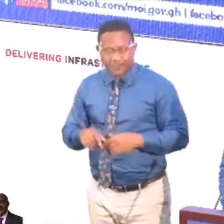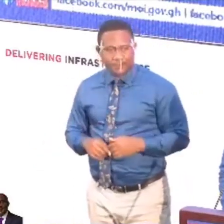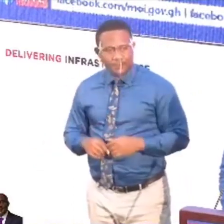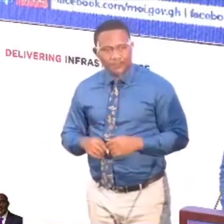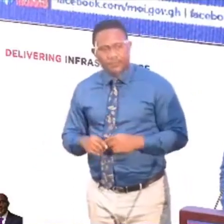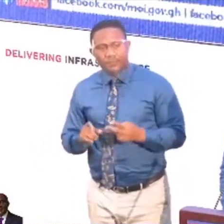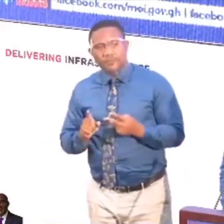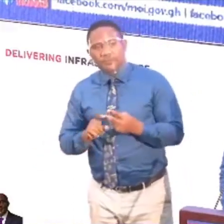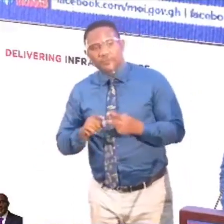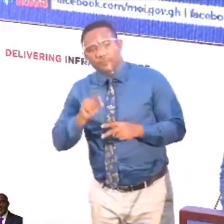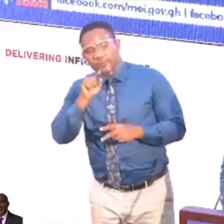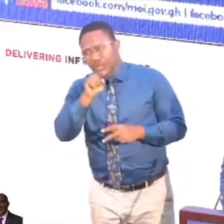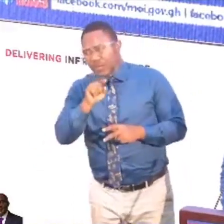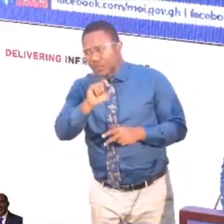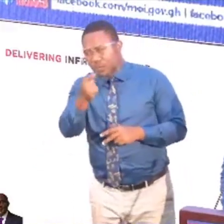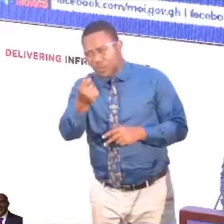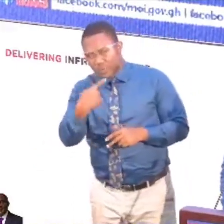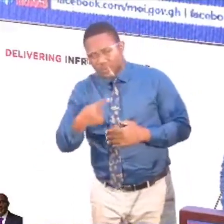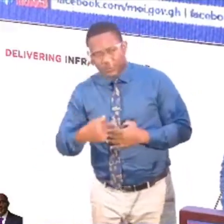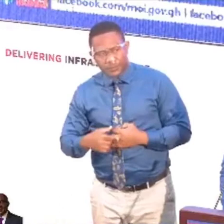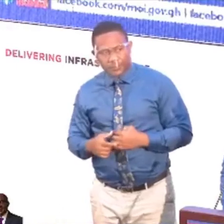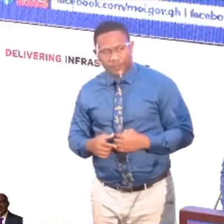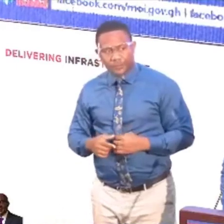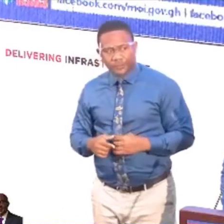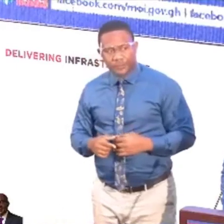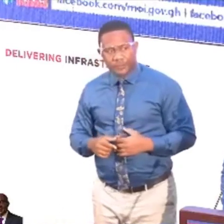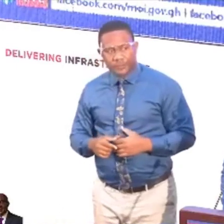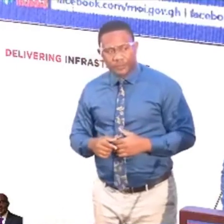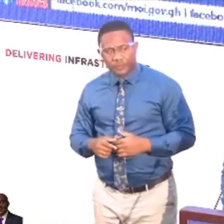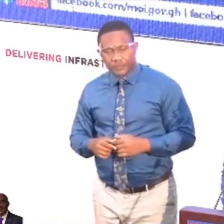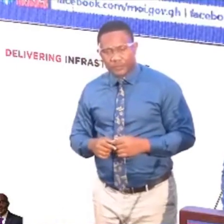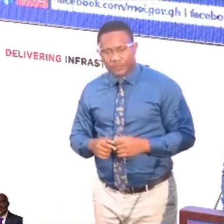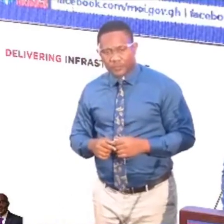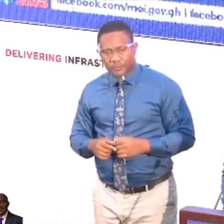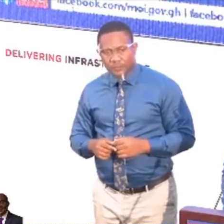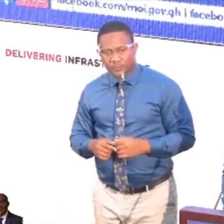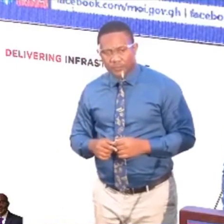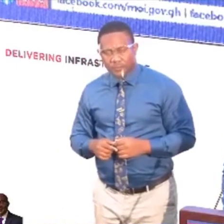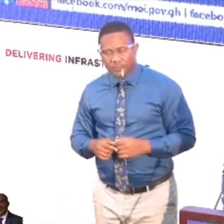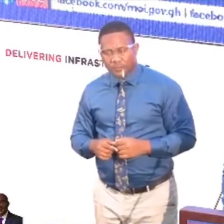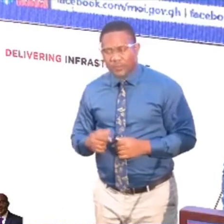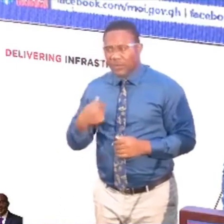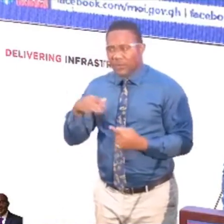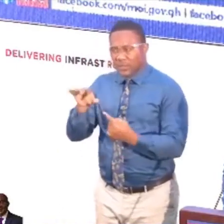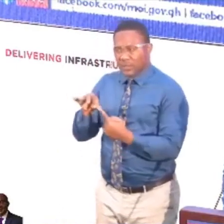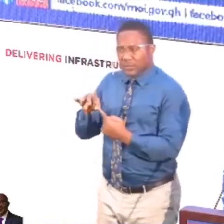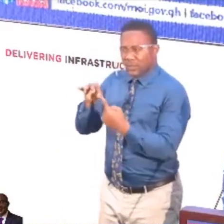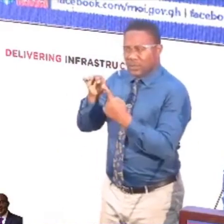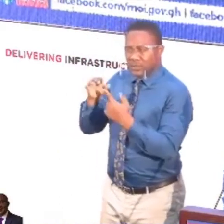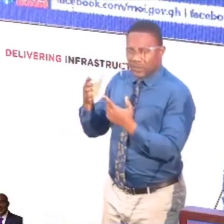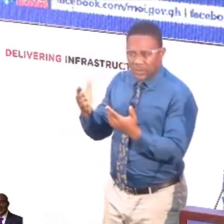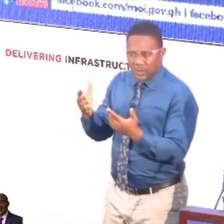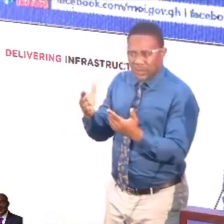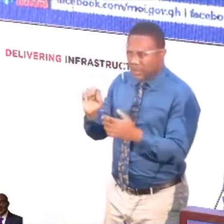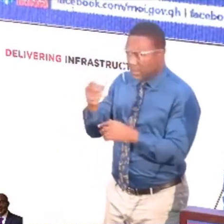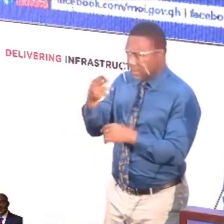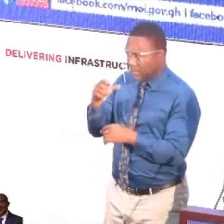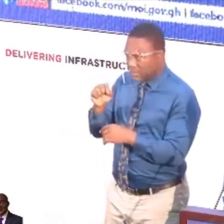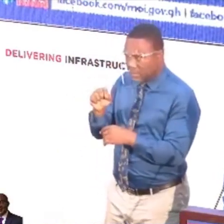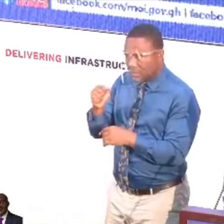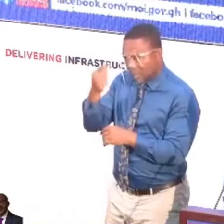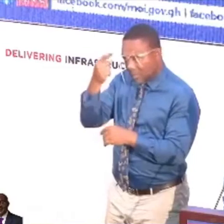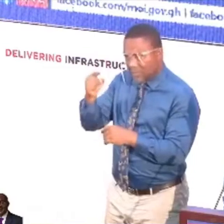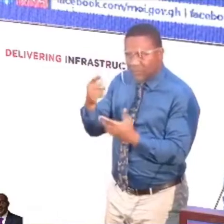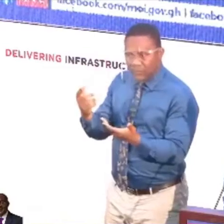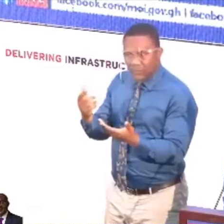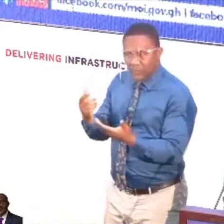for the question asked by my lady, we realize that we also have a special senior high school for the creative arts in the Ashanti region, which